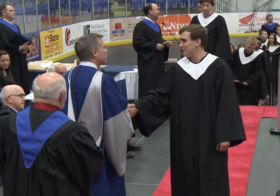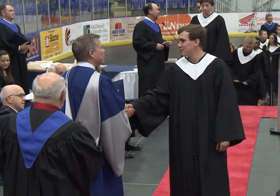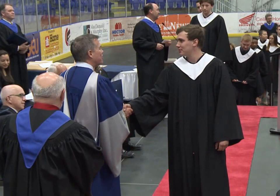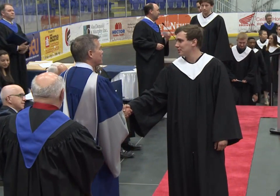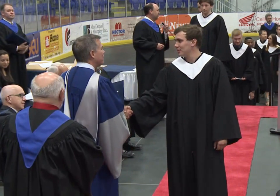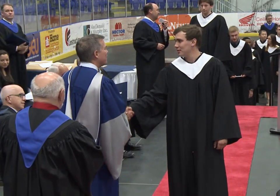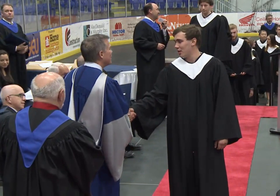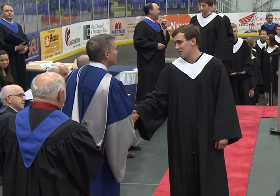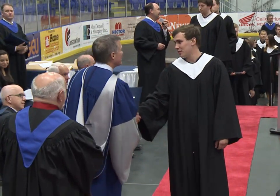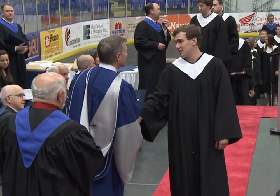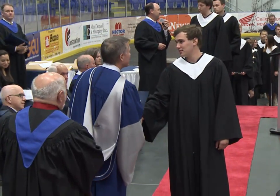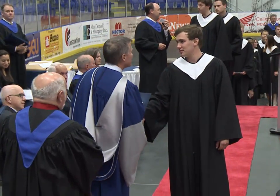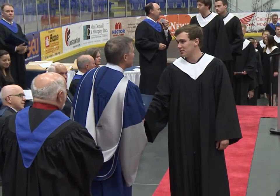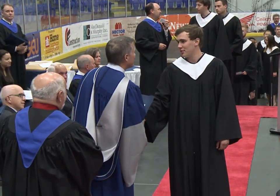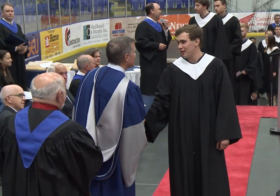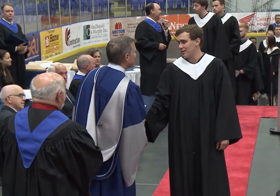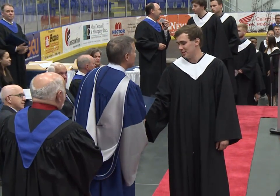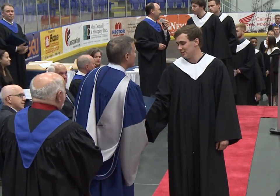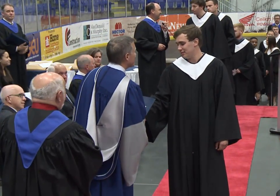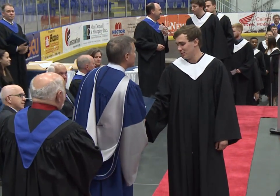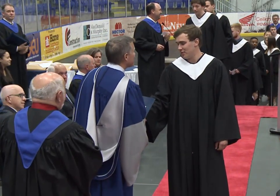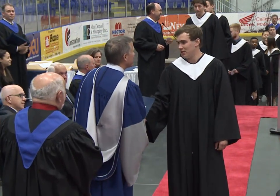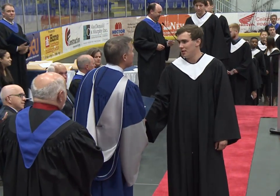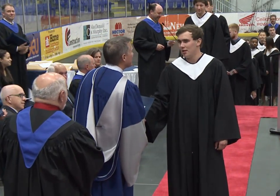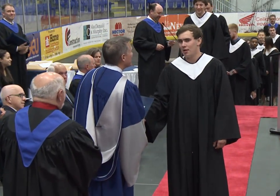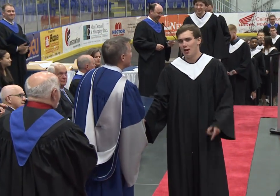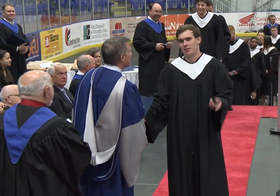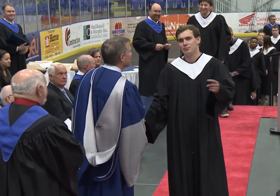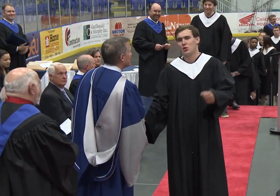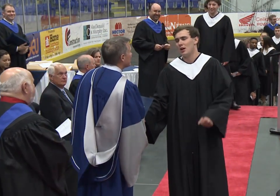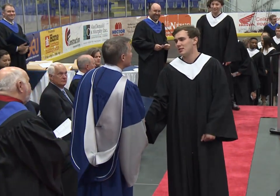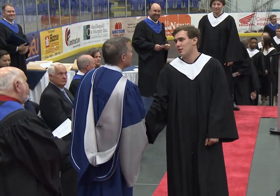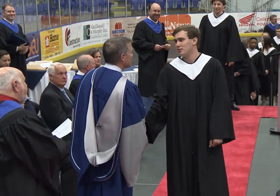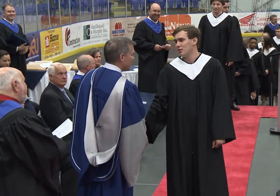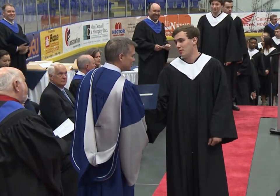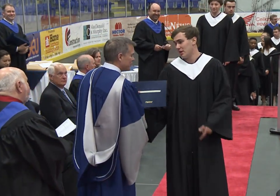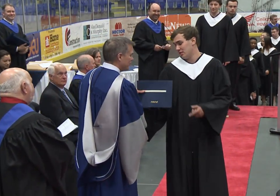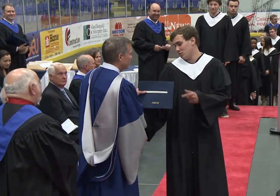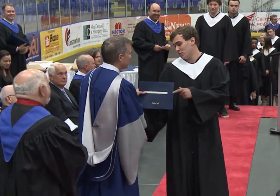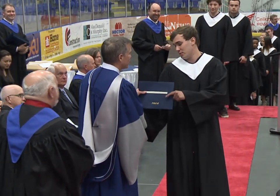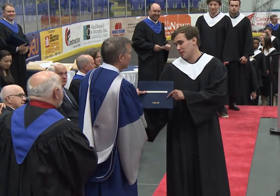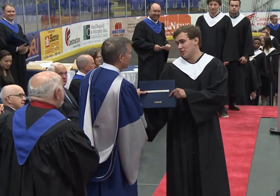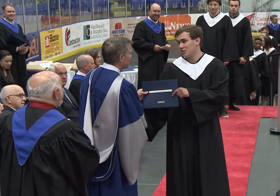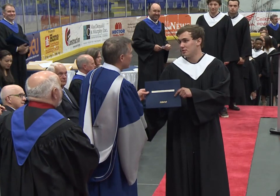It's your big moment. It's your big moment now. Yep.